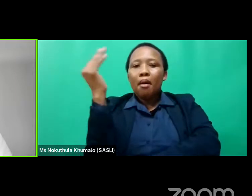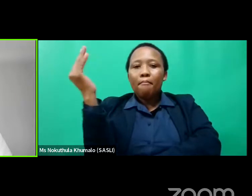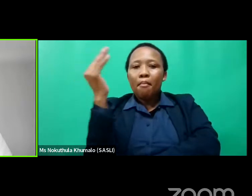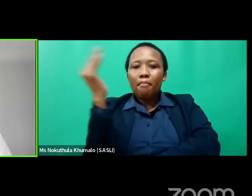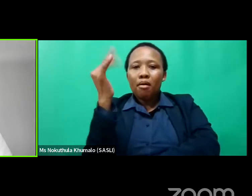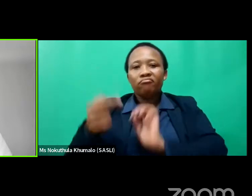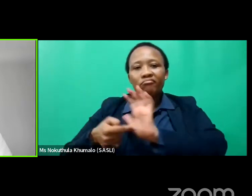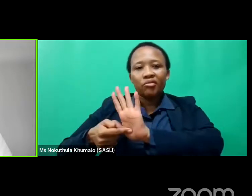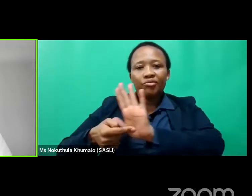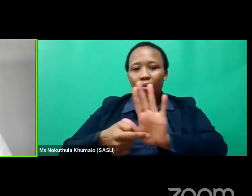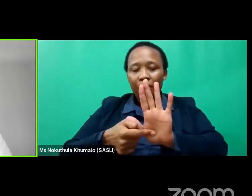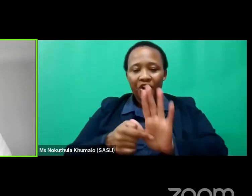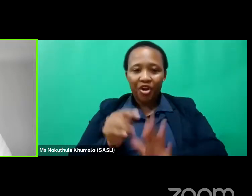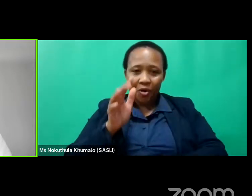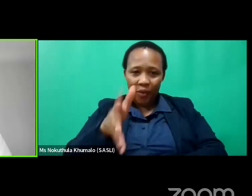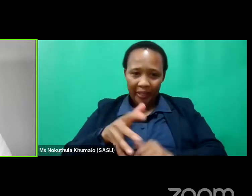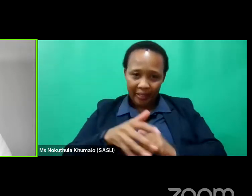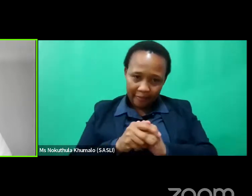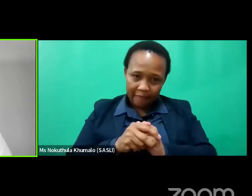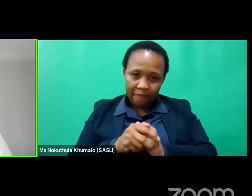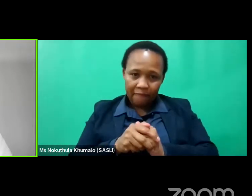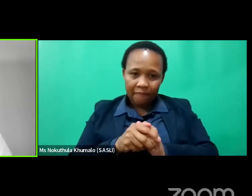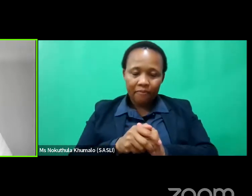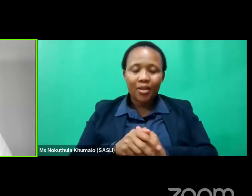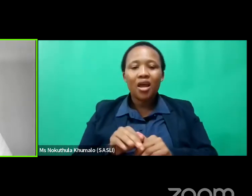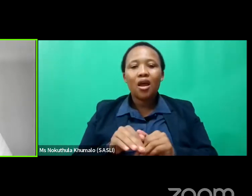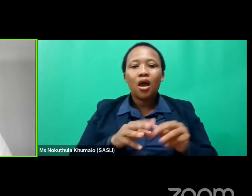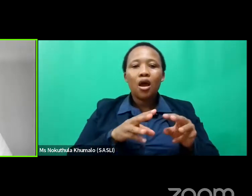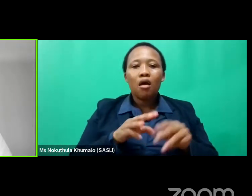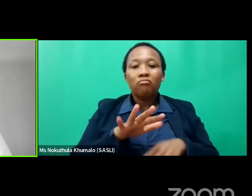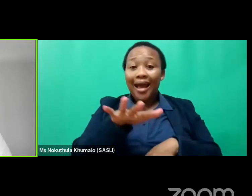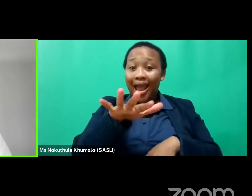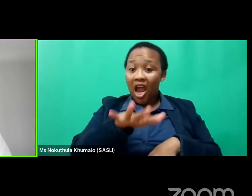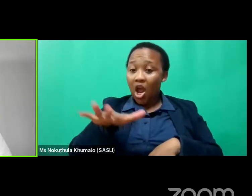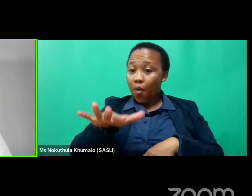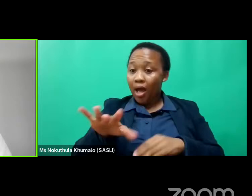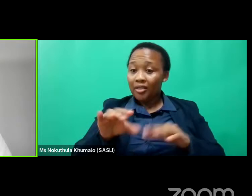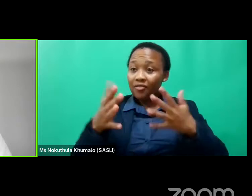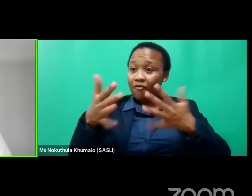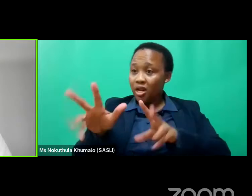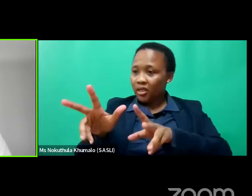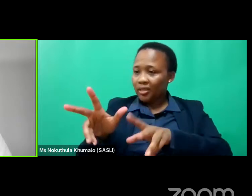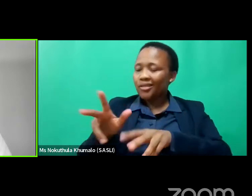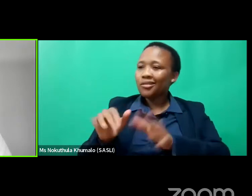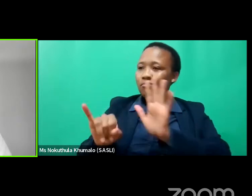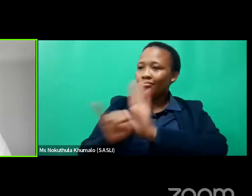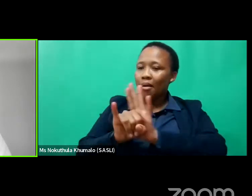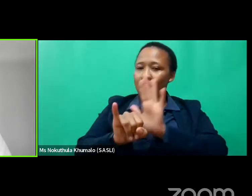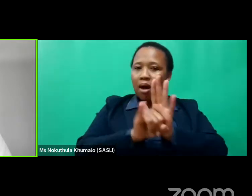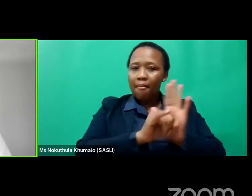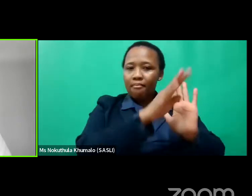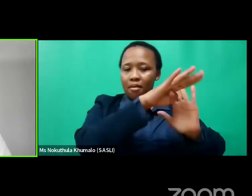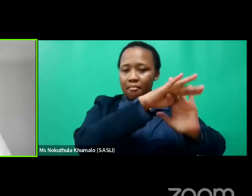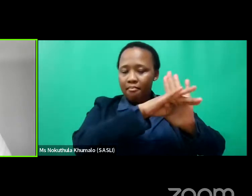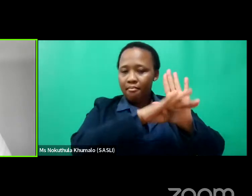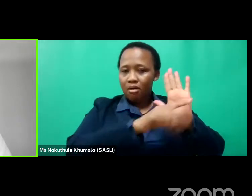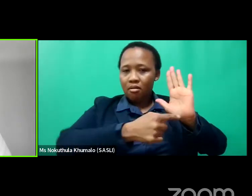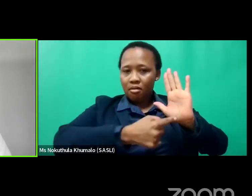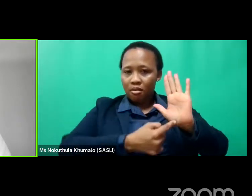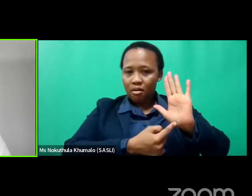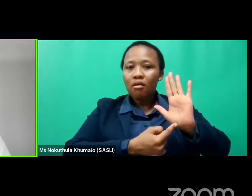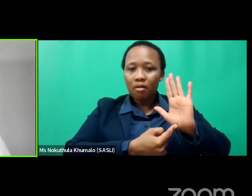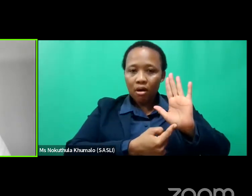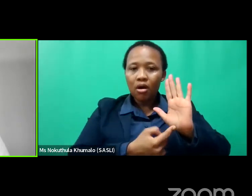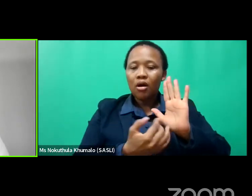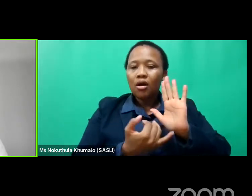The sample of areas listed actually typifies the kinds of studies that are at the forefront and